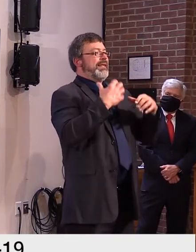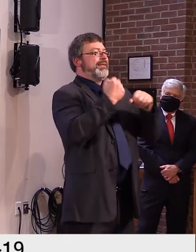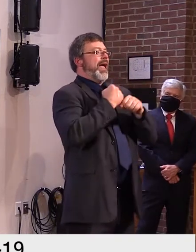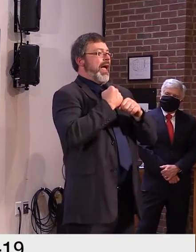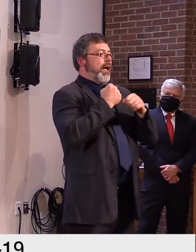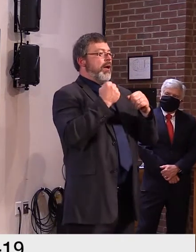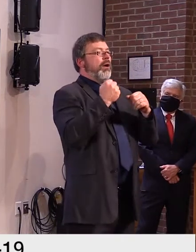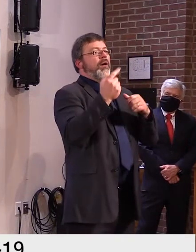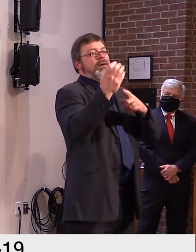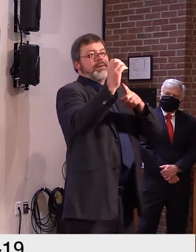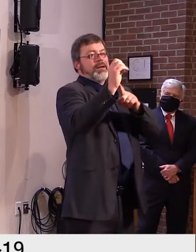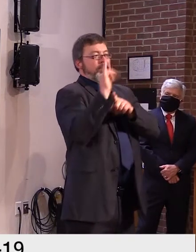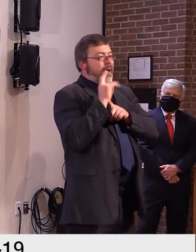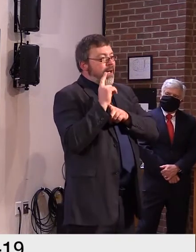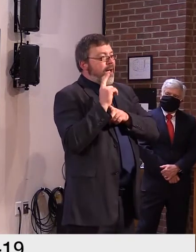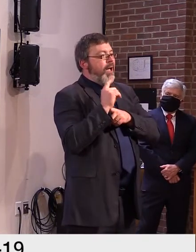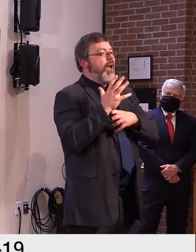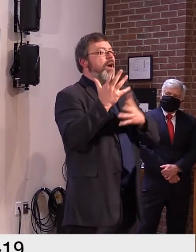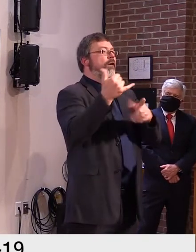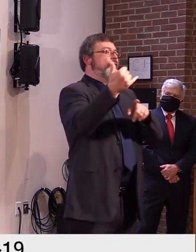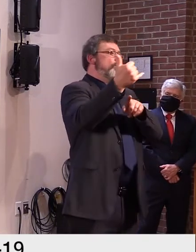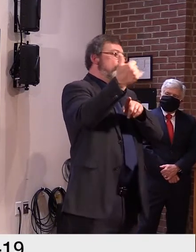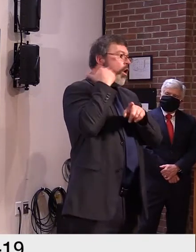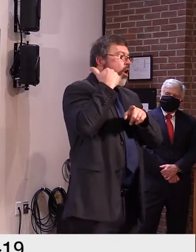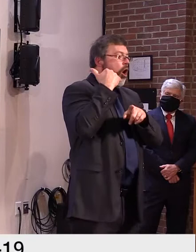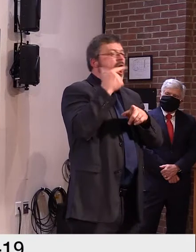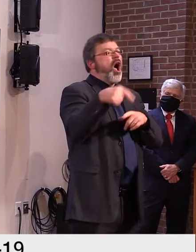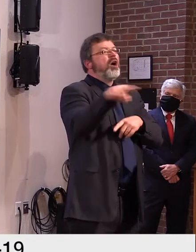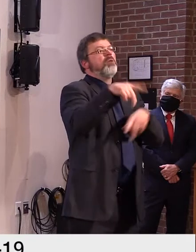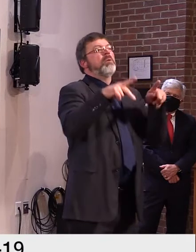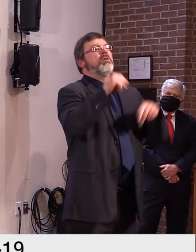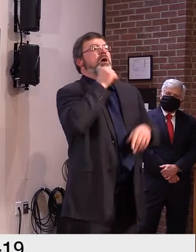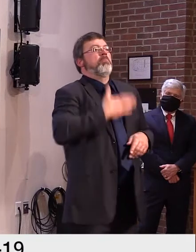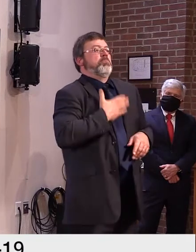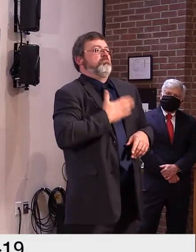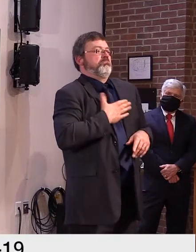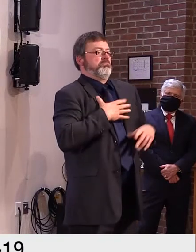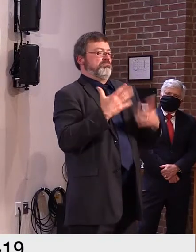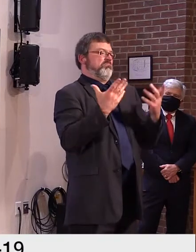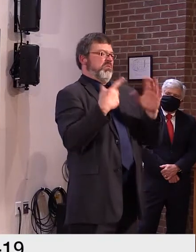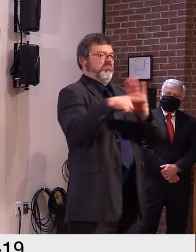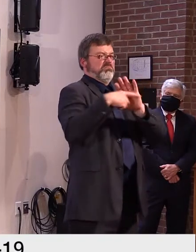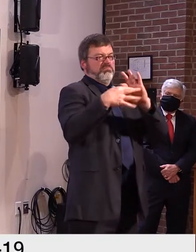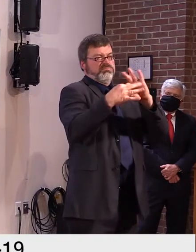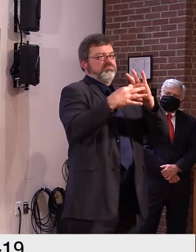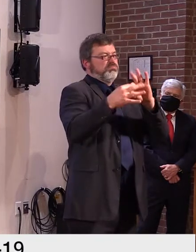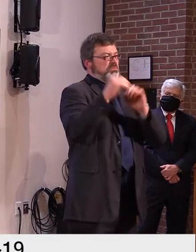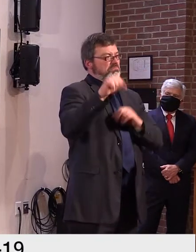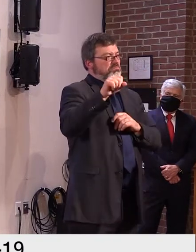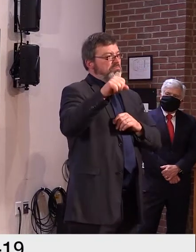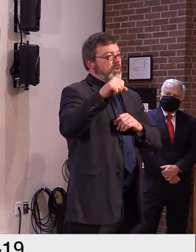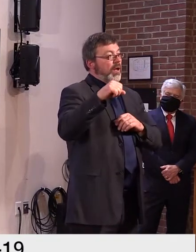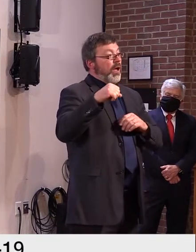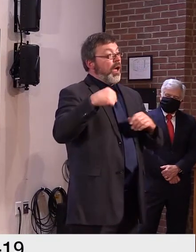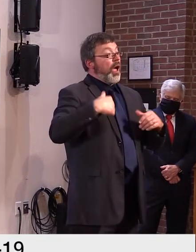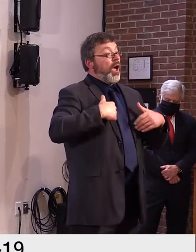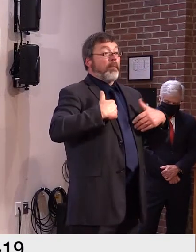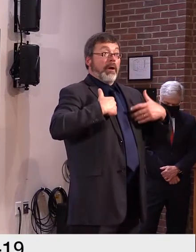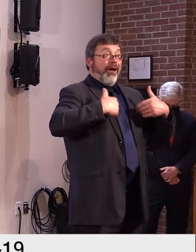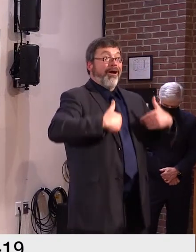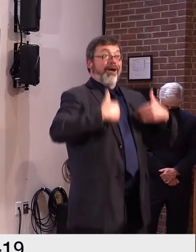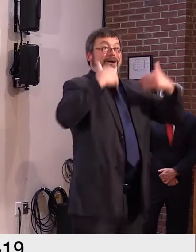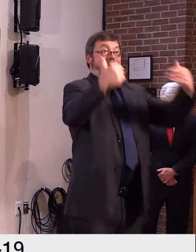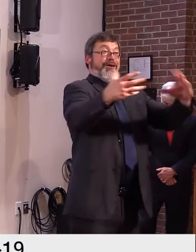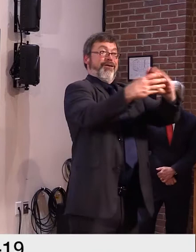happy, and I don't believe we talk about that a whole lot, but I might refer to Mr. Sherling